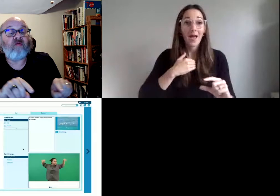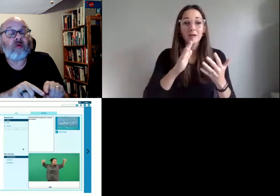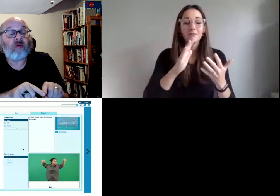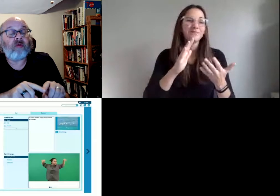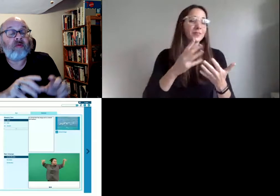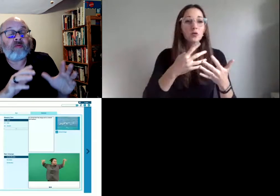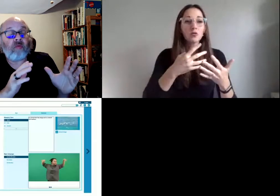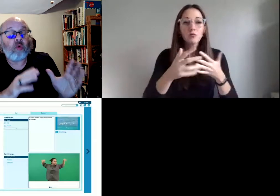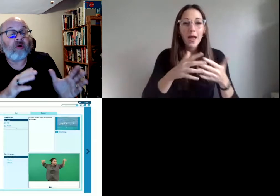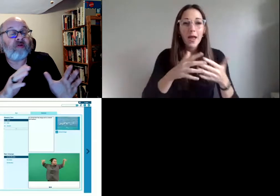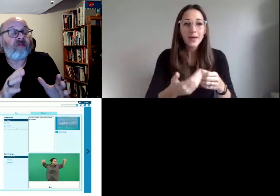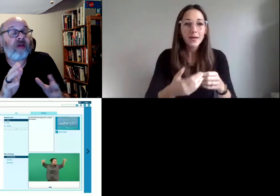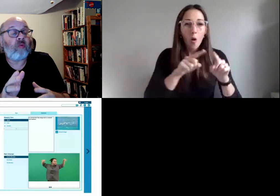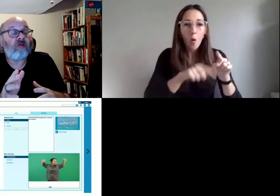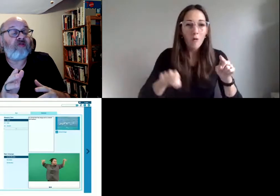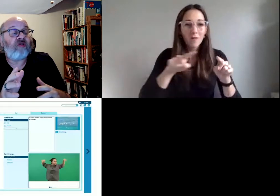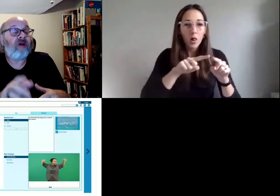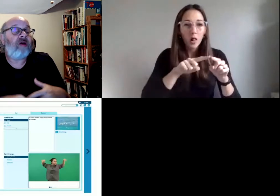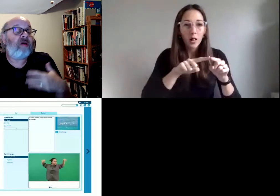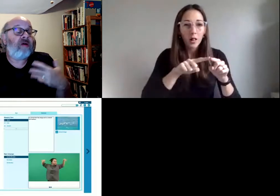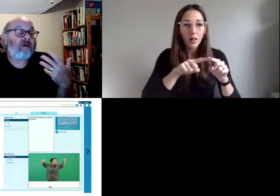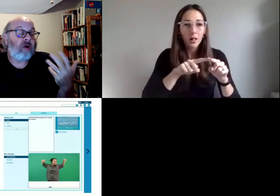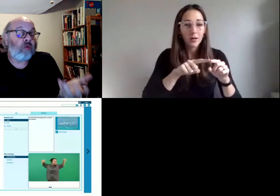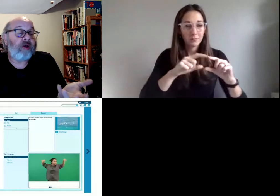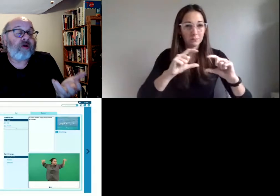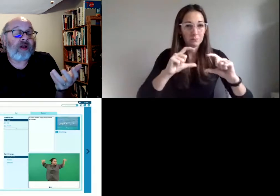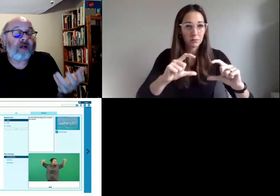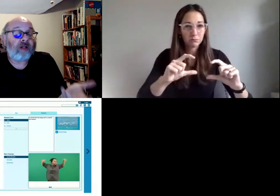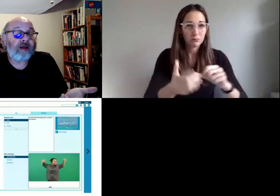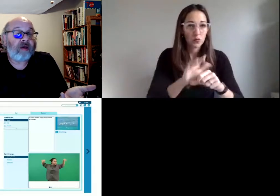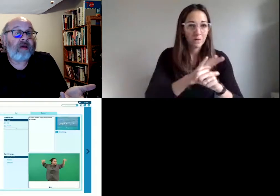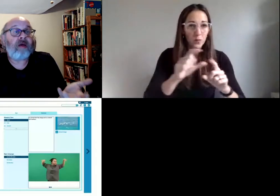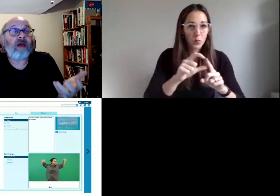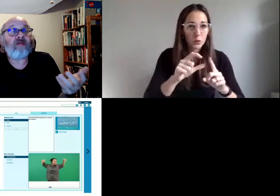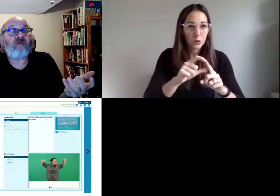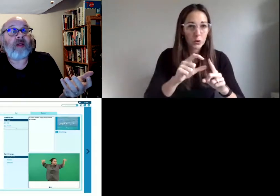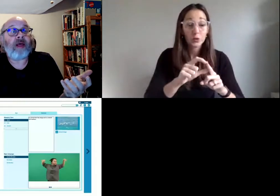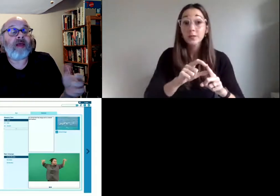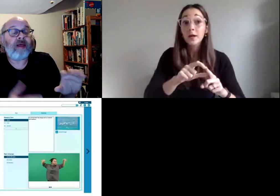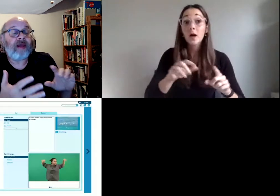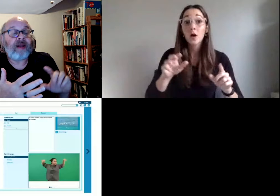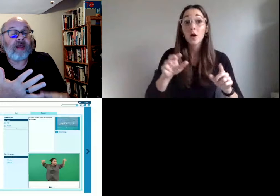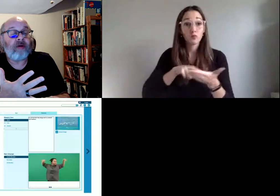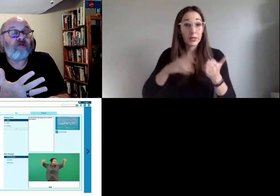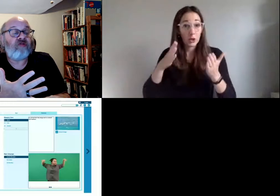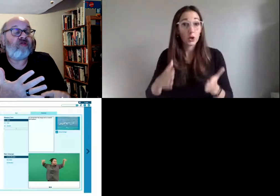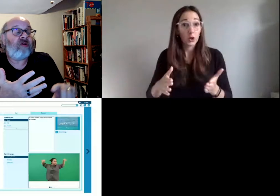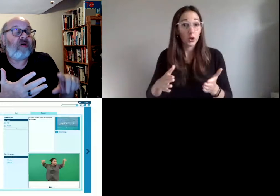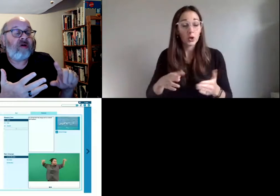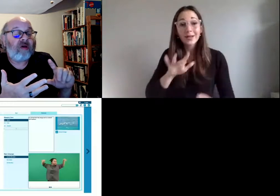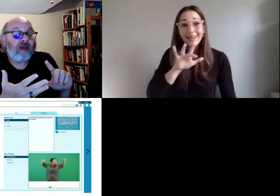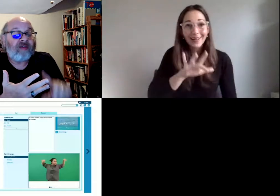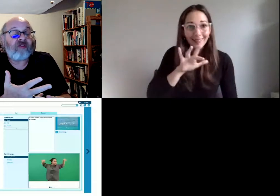gray ovaled words in which a reader can click and display an